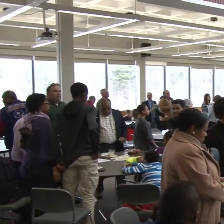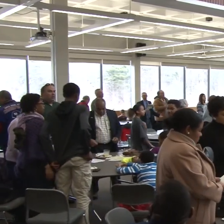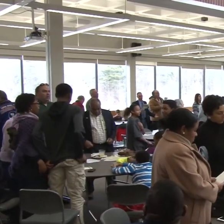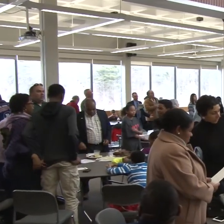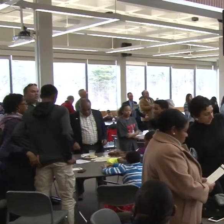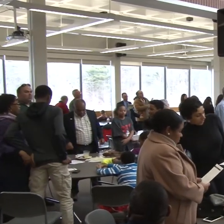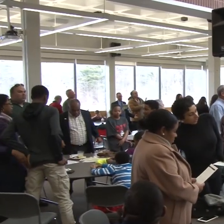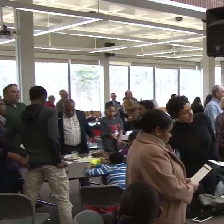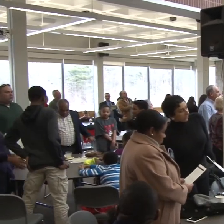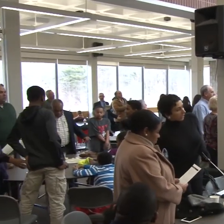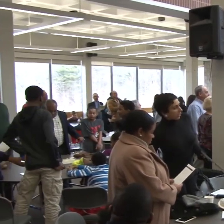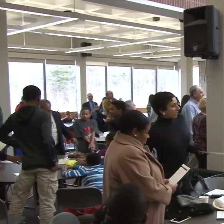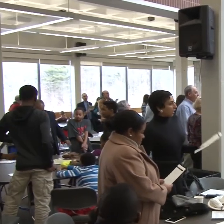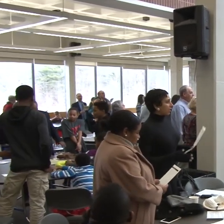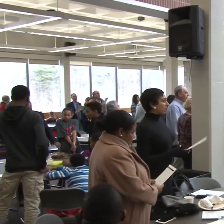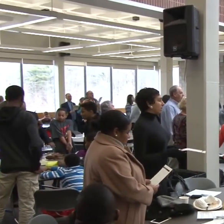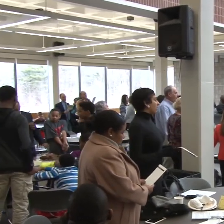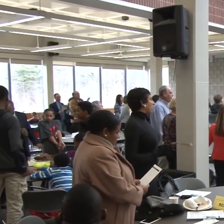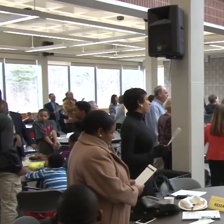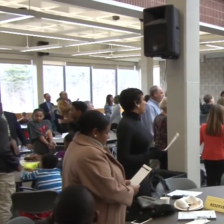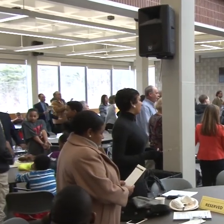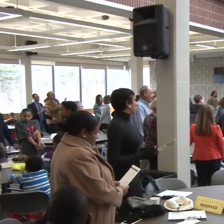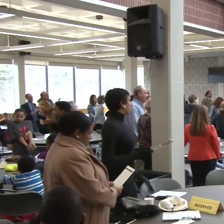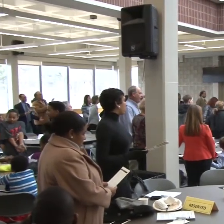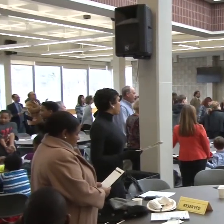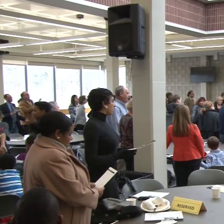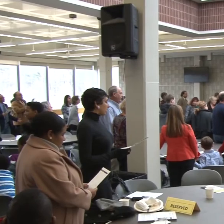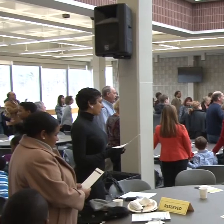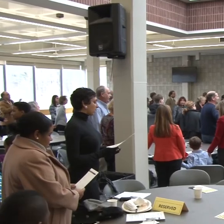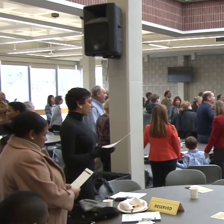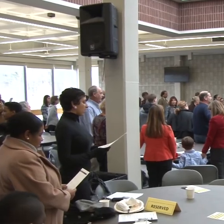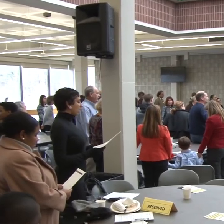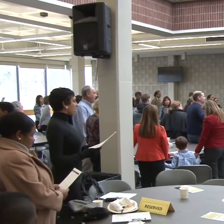overcome. We shall